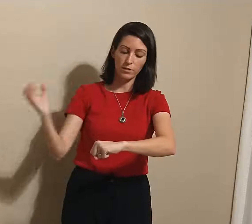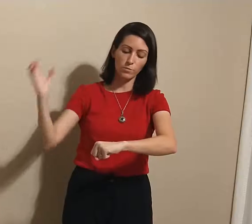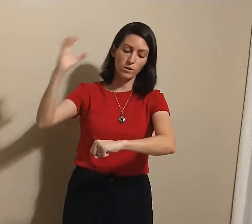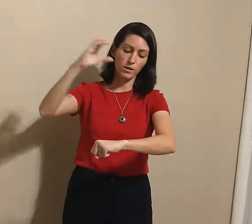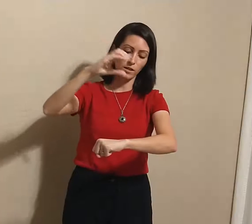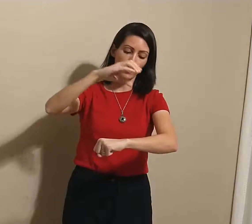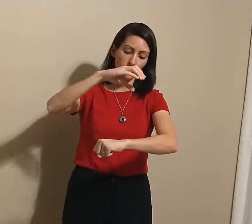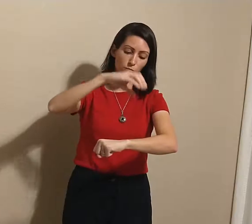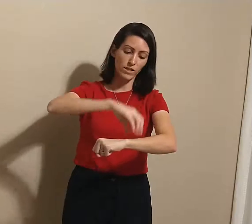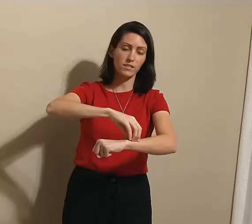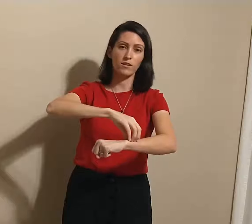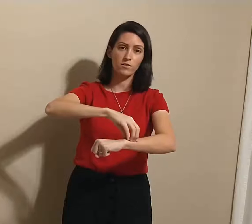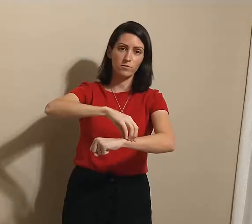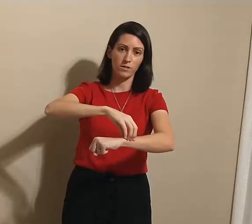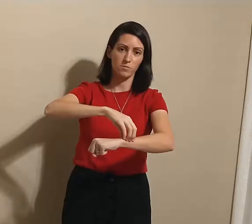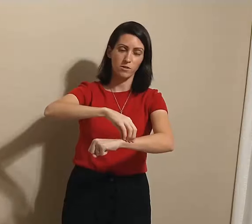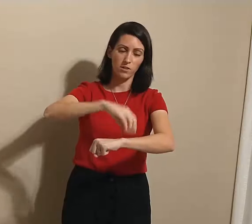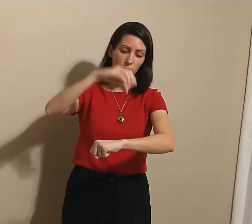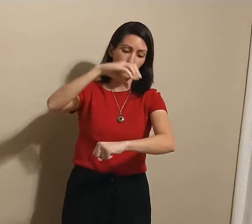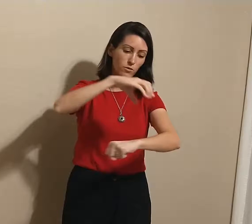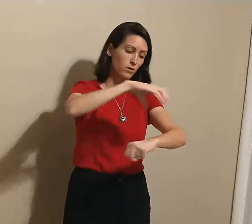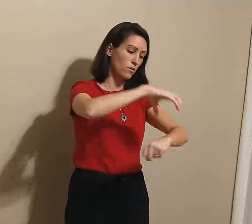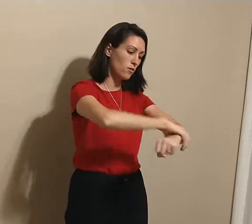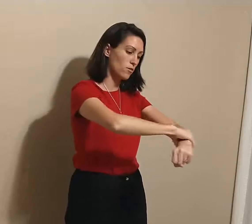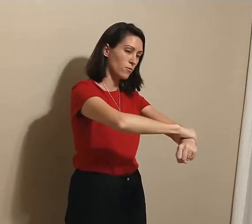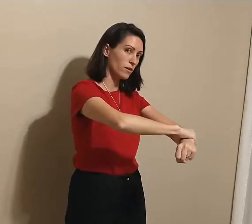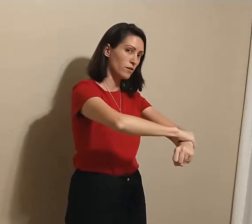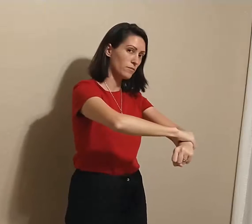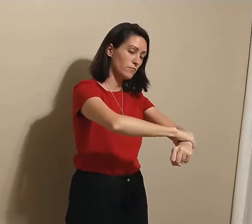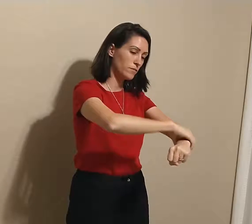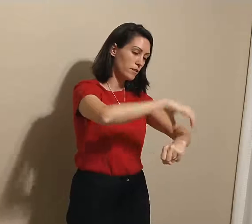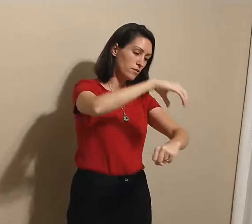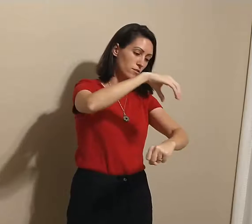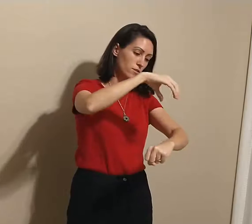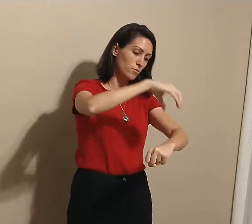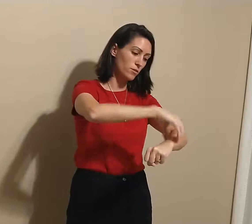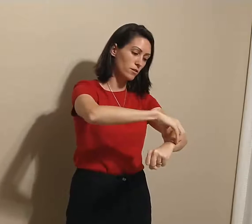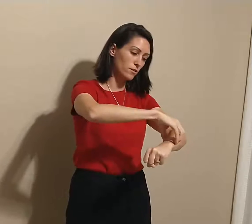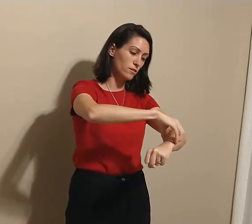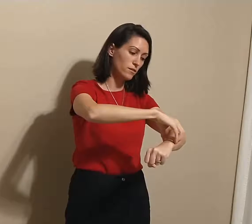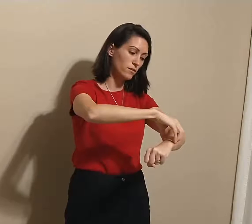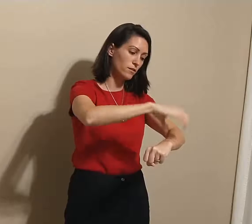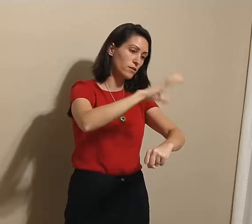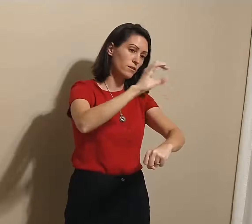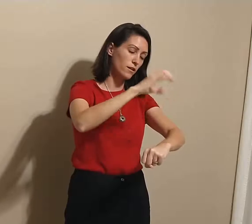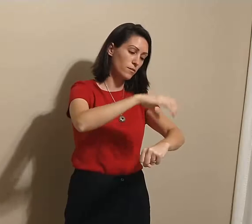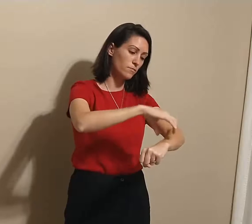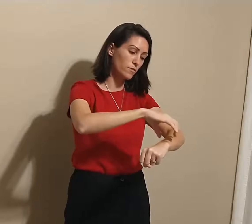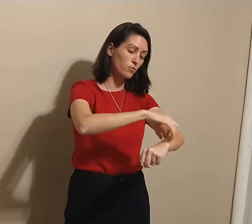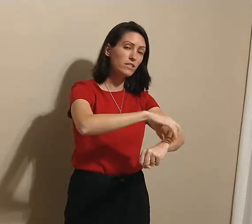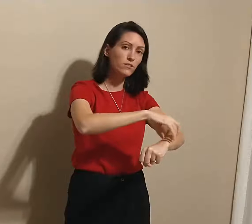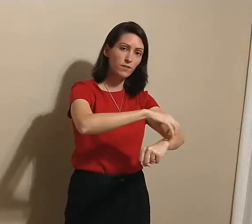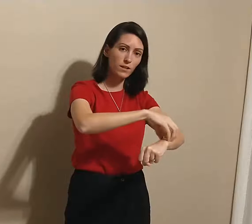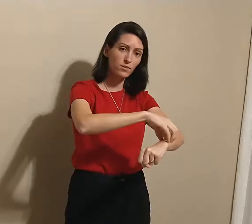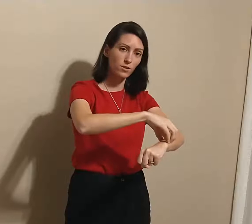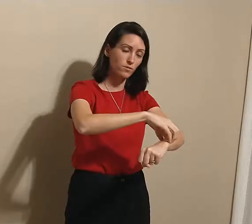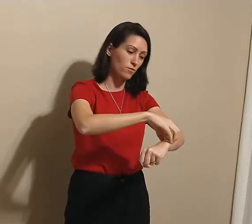you're putting a bracelet on your wrist, but you're not going to put it all the way on. You're just going to put it, you're going to rest your fingers on your